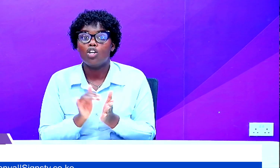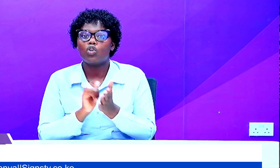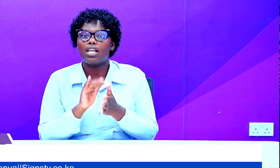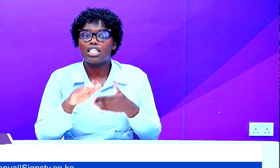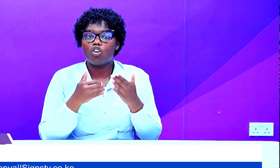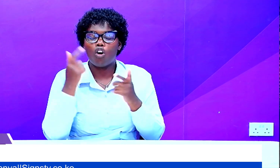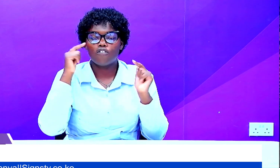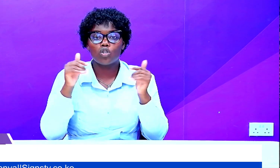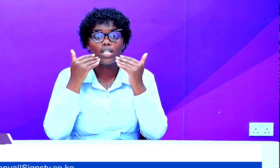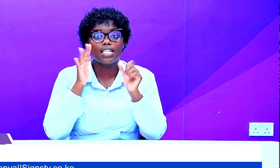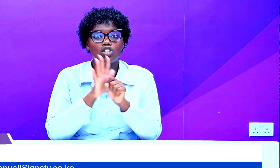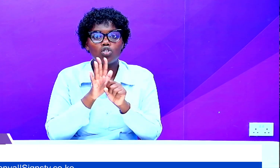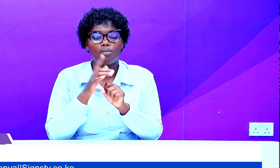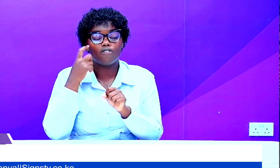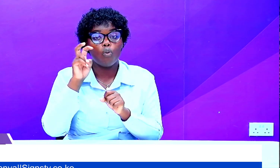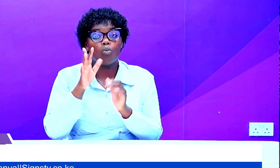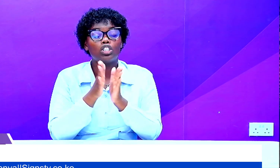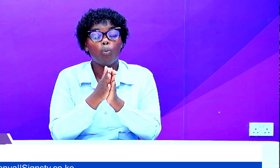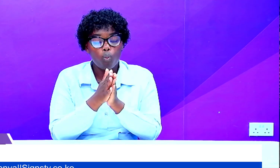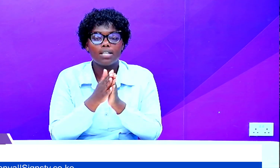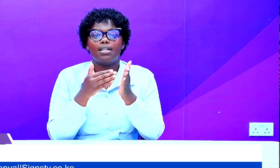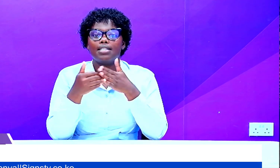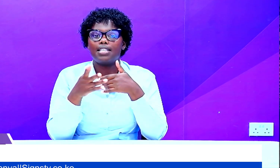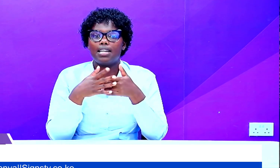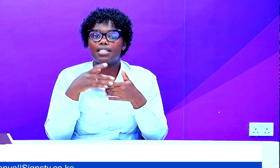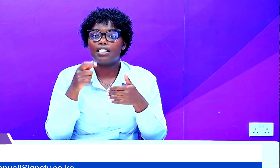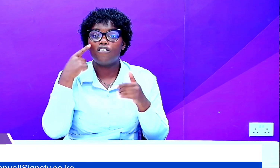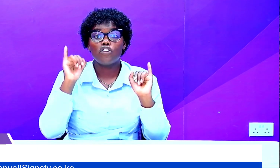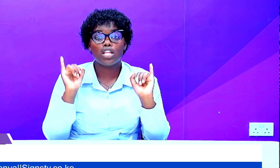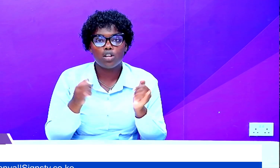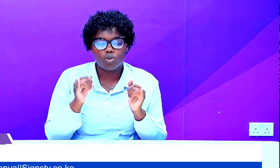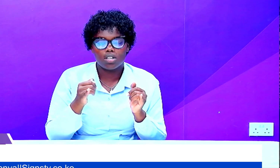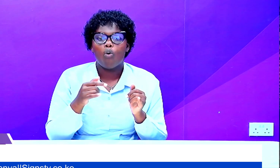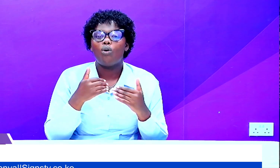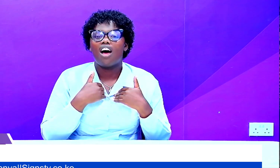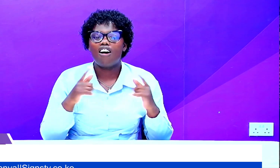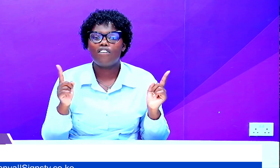We beg all the stakeholders to not allow for the county to collapse.